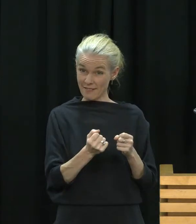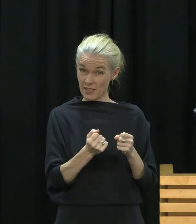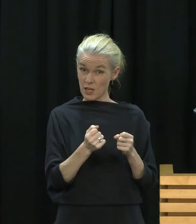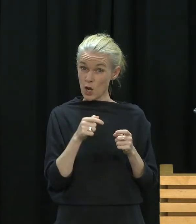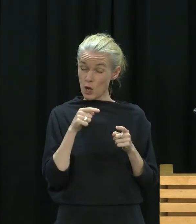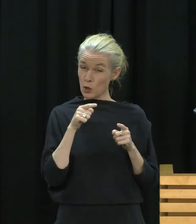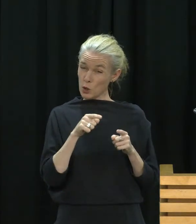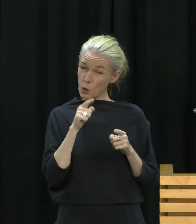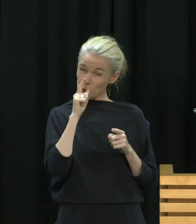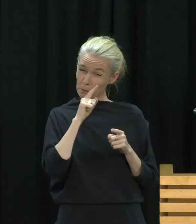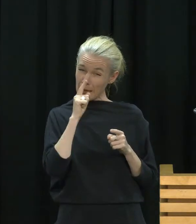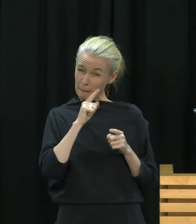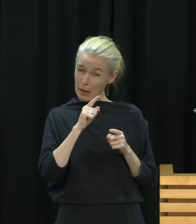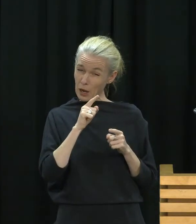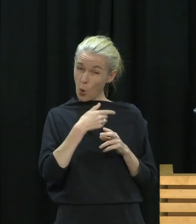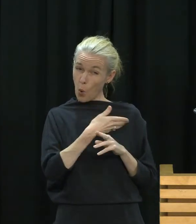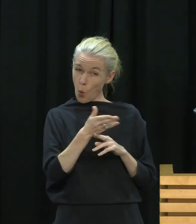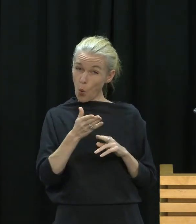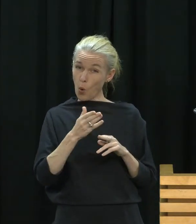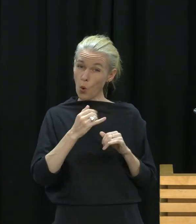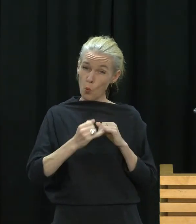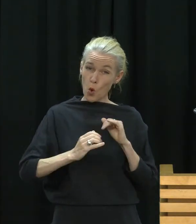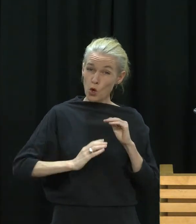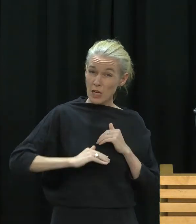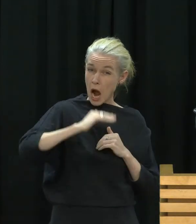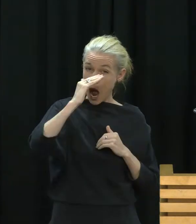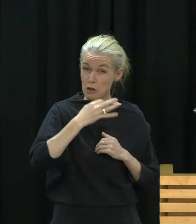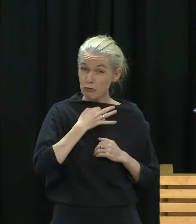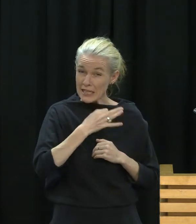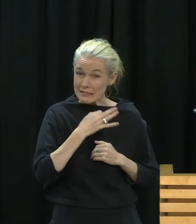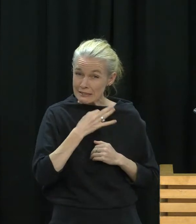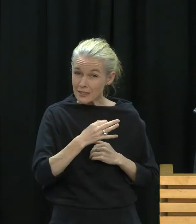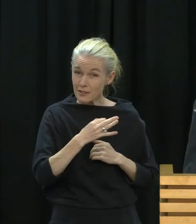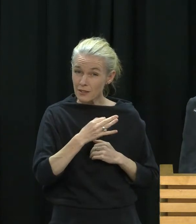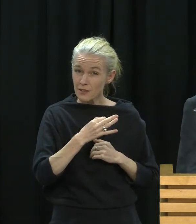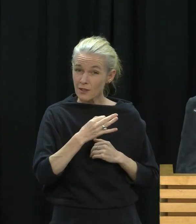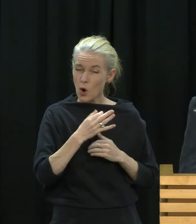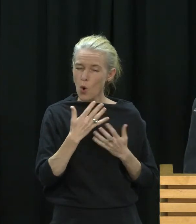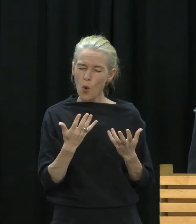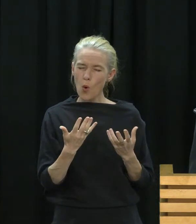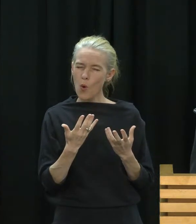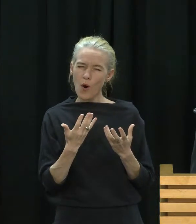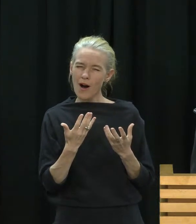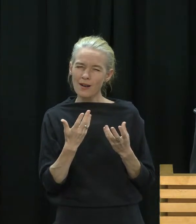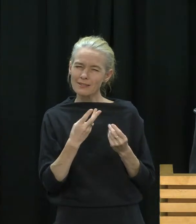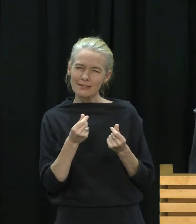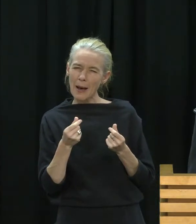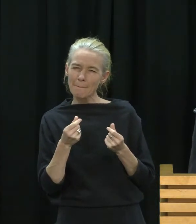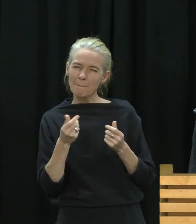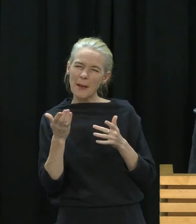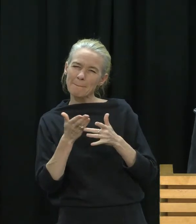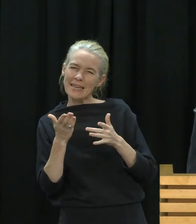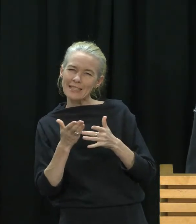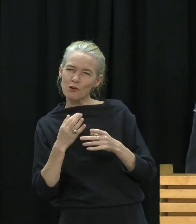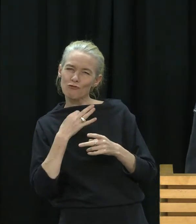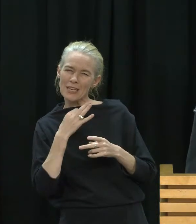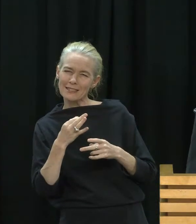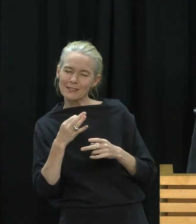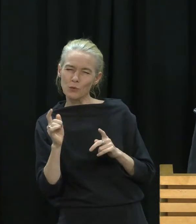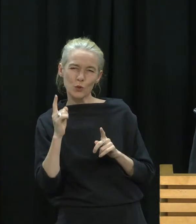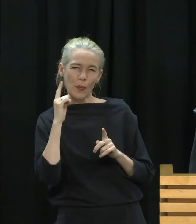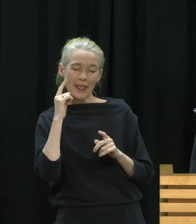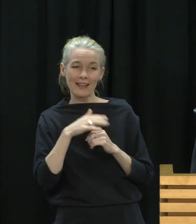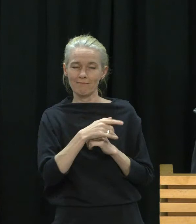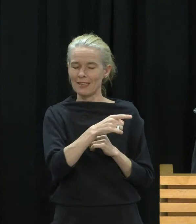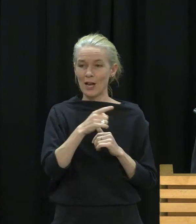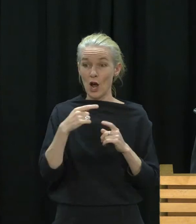Probably, but maybe ask another question and I'll see if I can pull that information out. In the meantime, have we been a